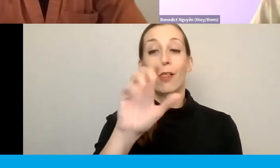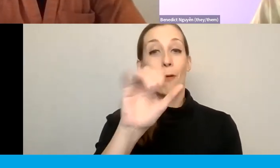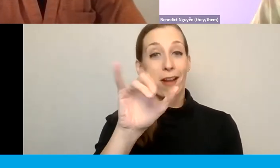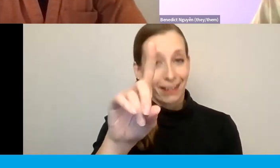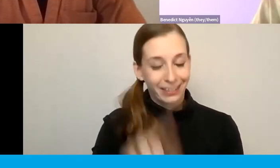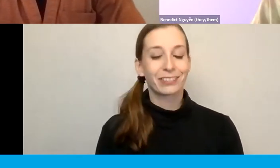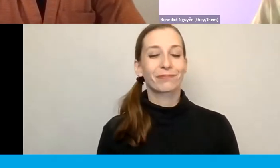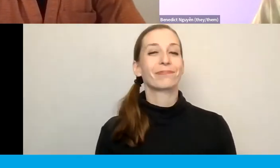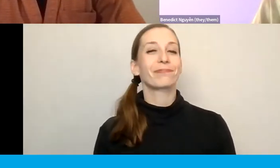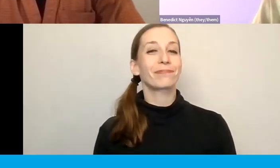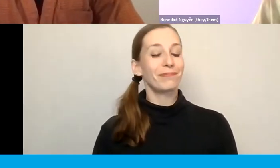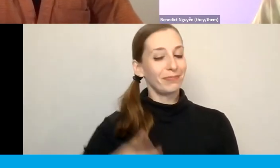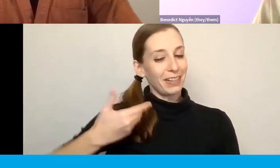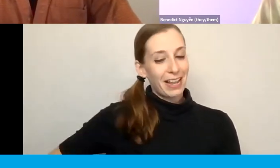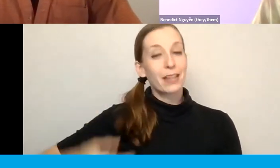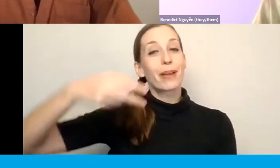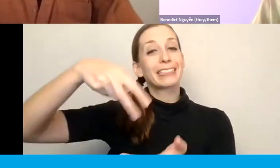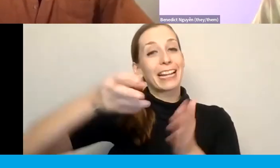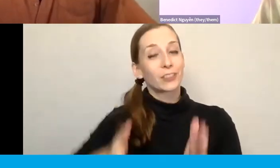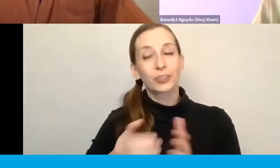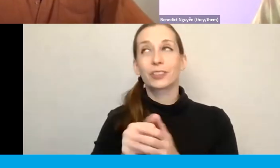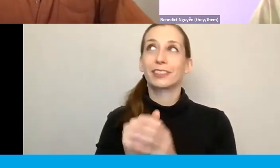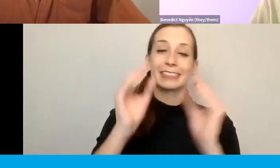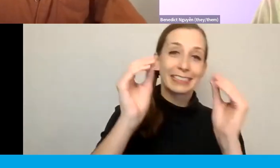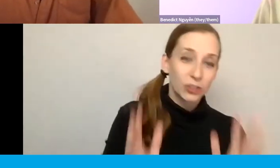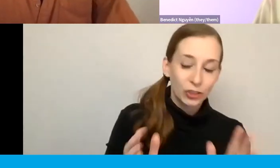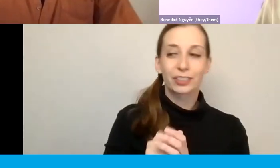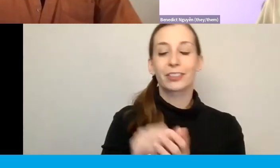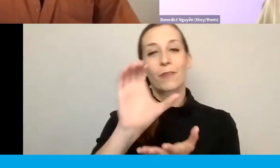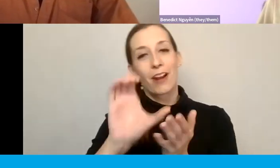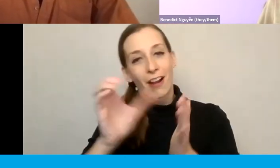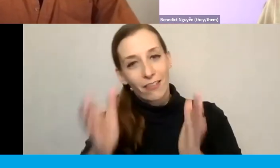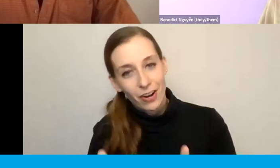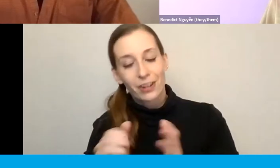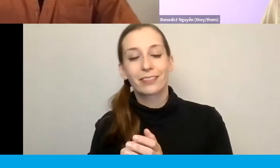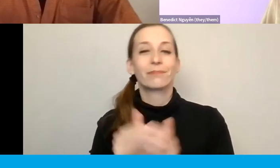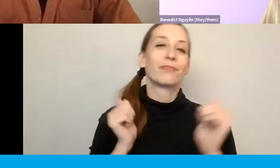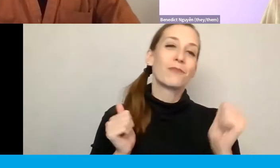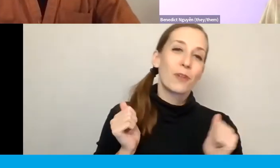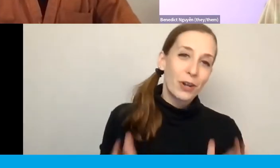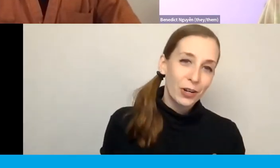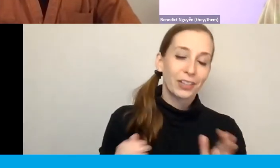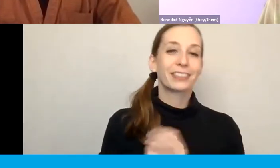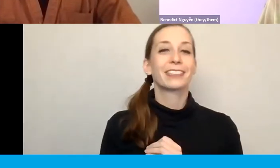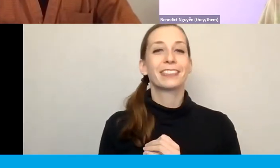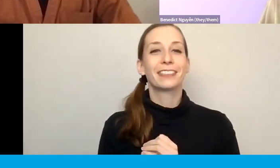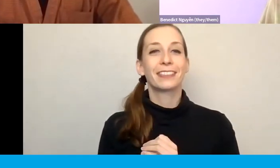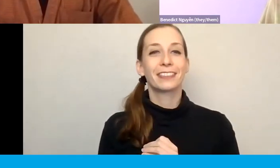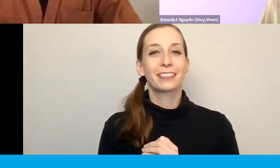am a dancer, teacher, choreographer, performer.